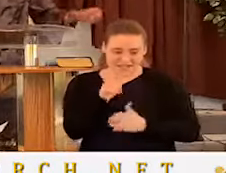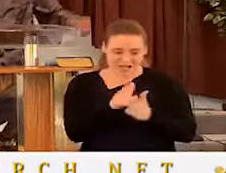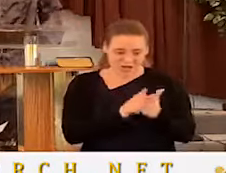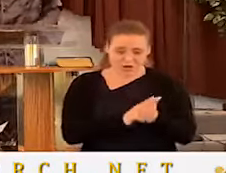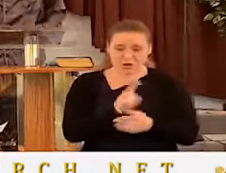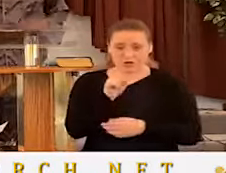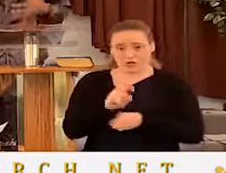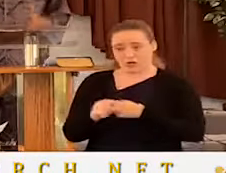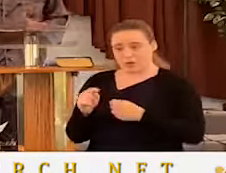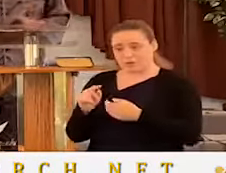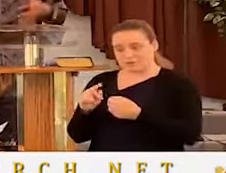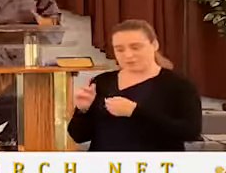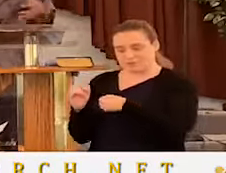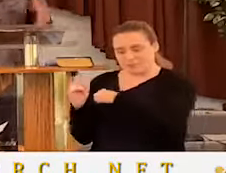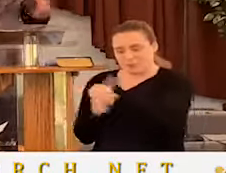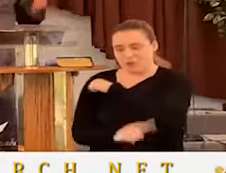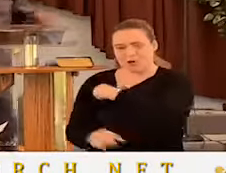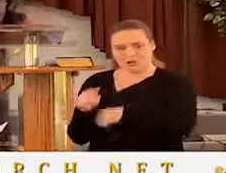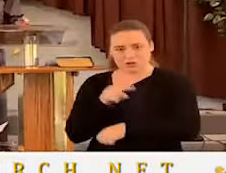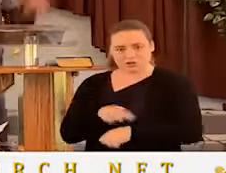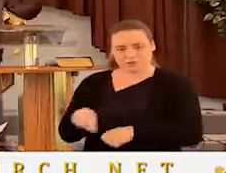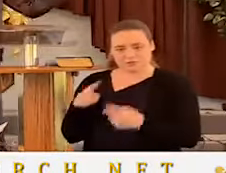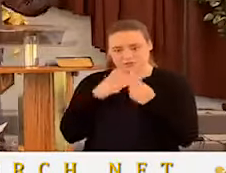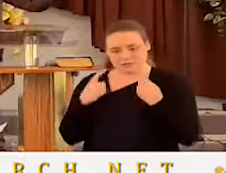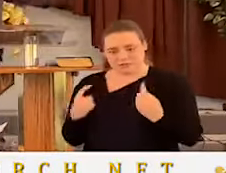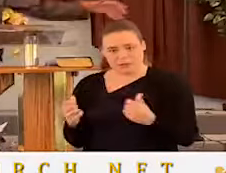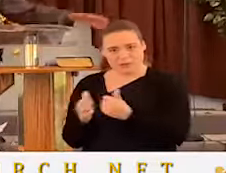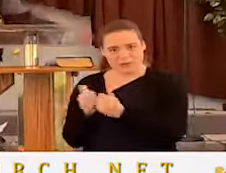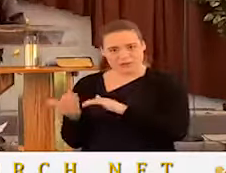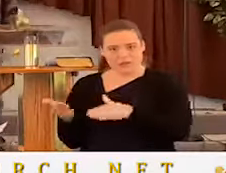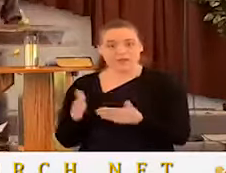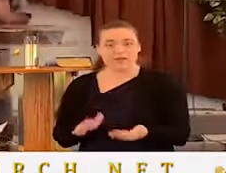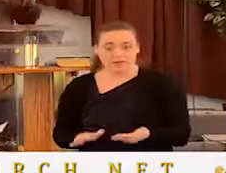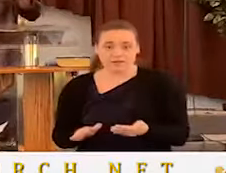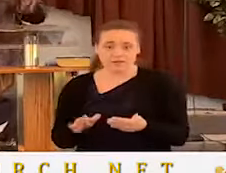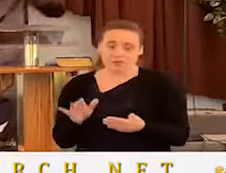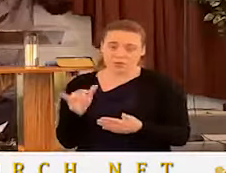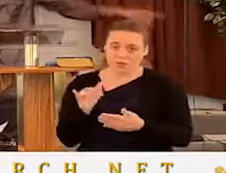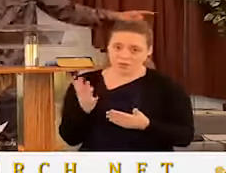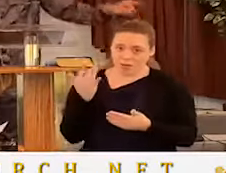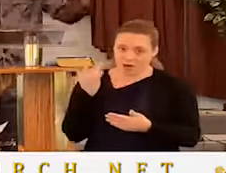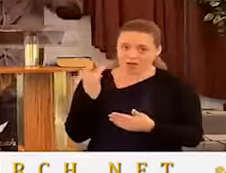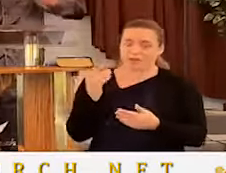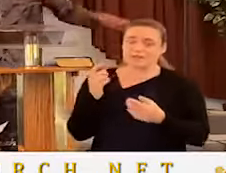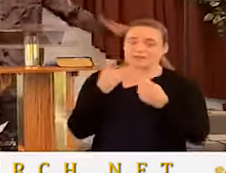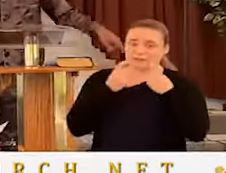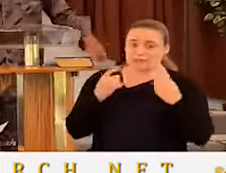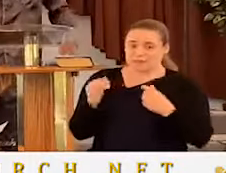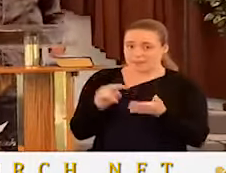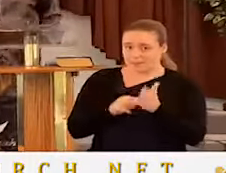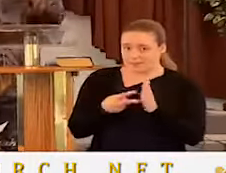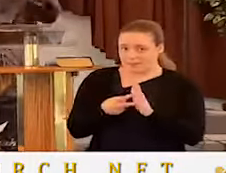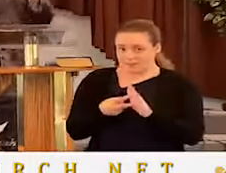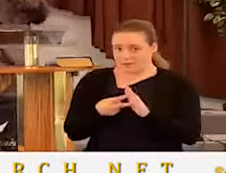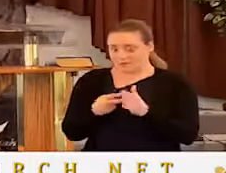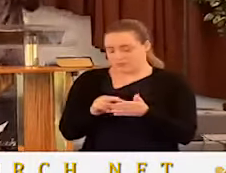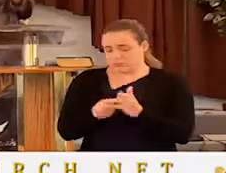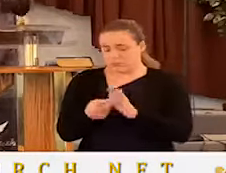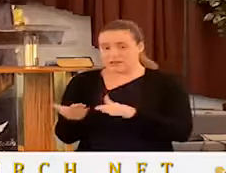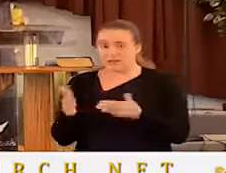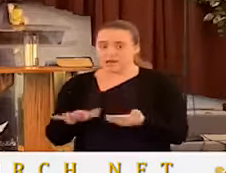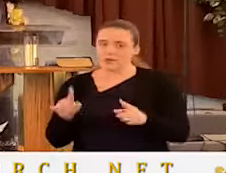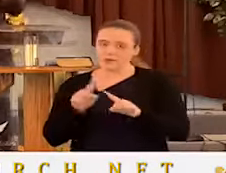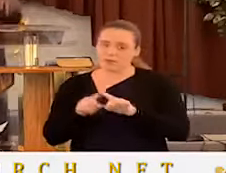in death. For sin always resulted in death. But love satisfied the law. When the